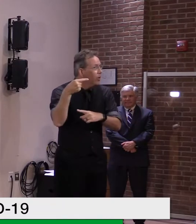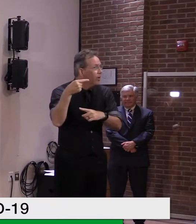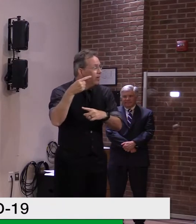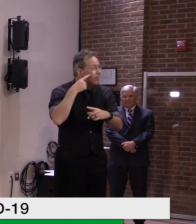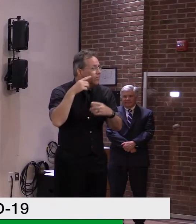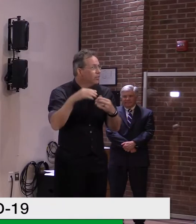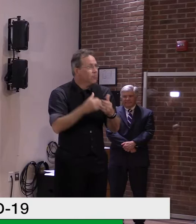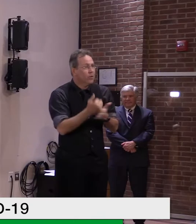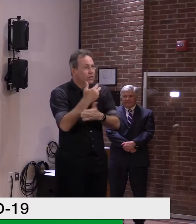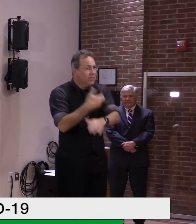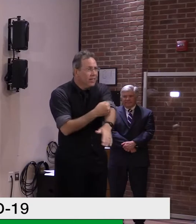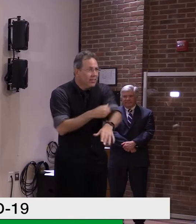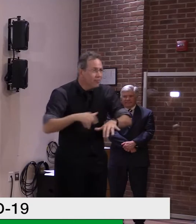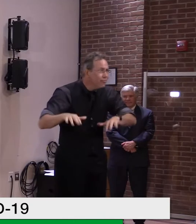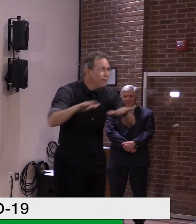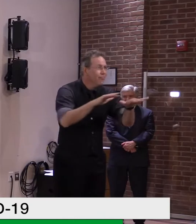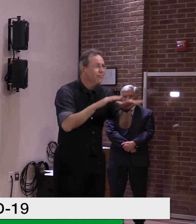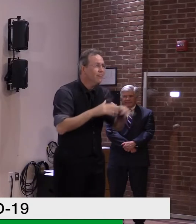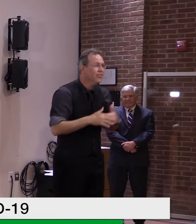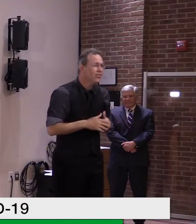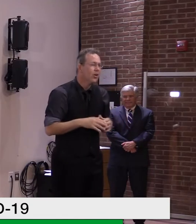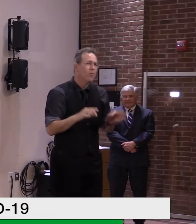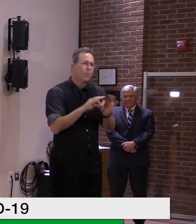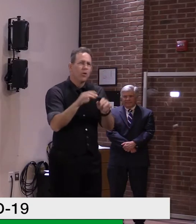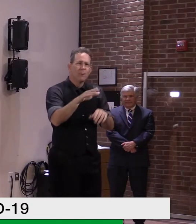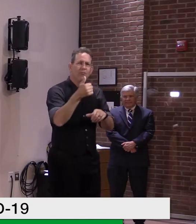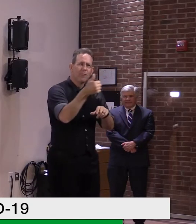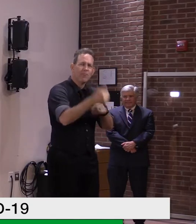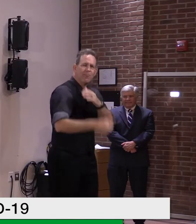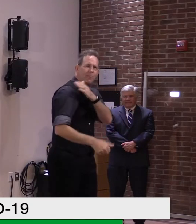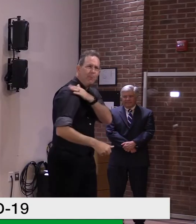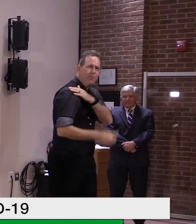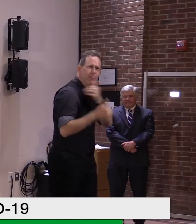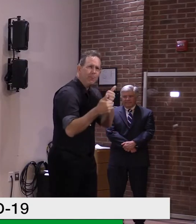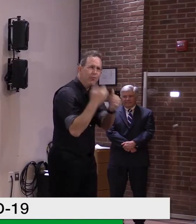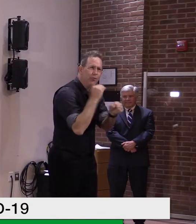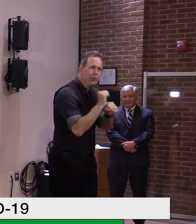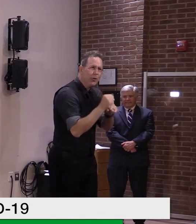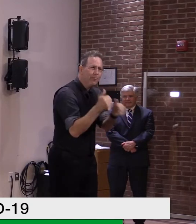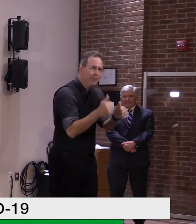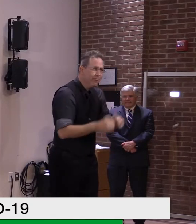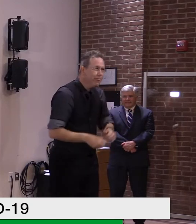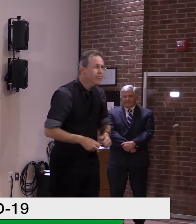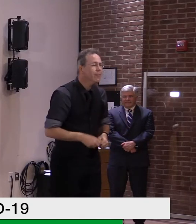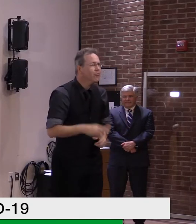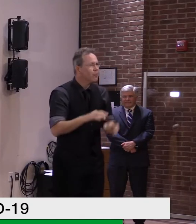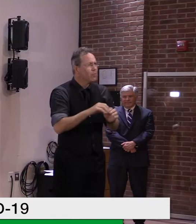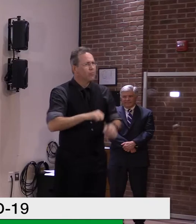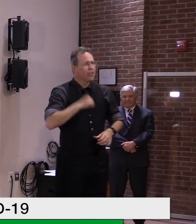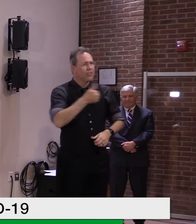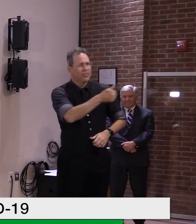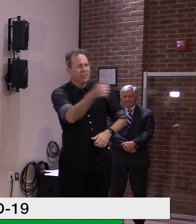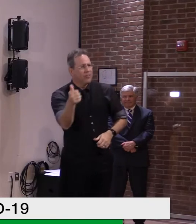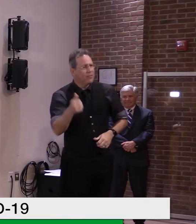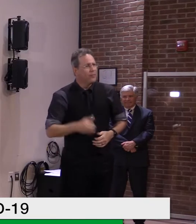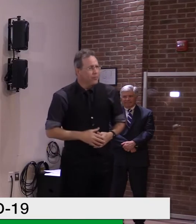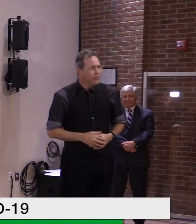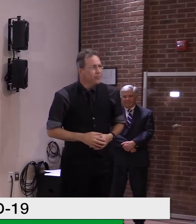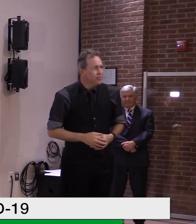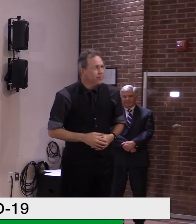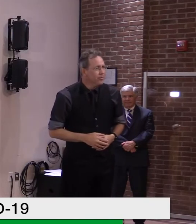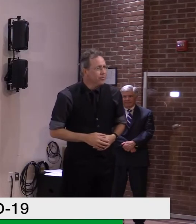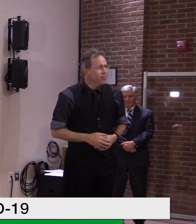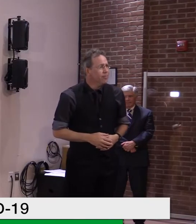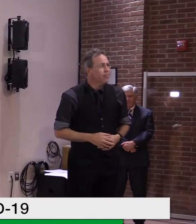a goal, a milestone that we can all be proud of. And in fact, will designate us as maybe the